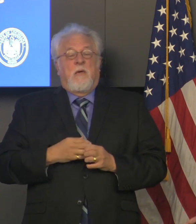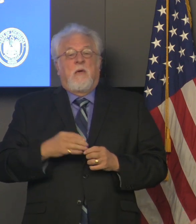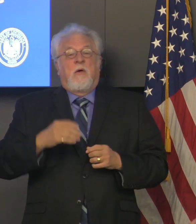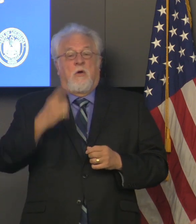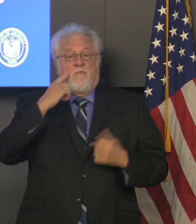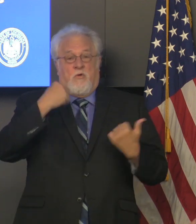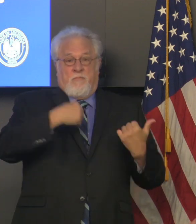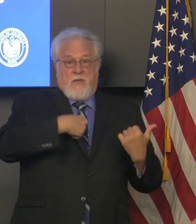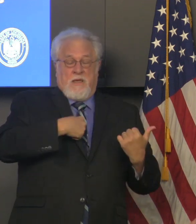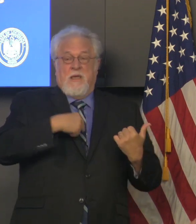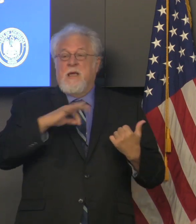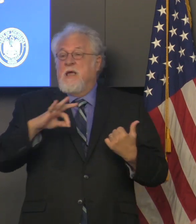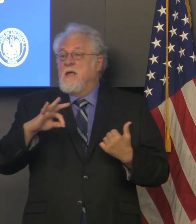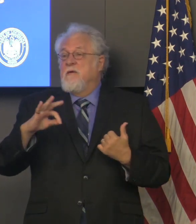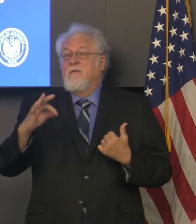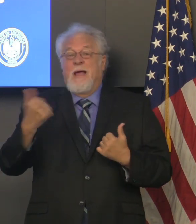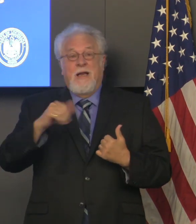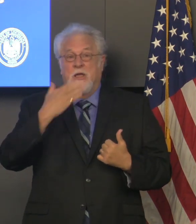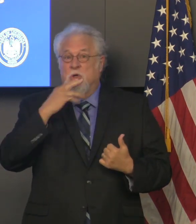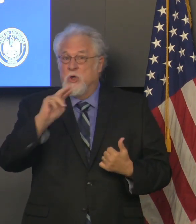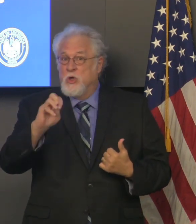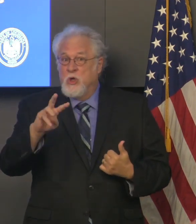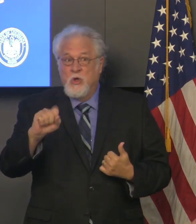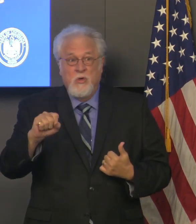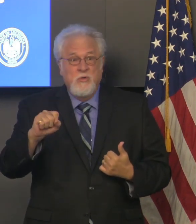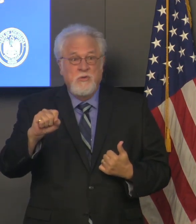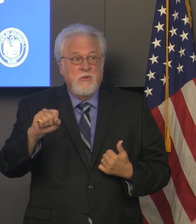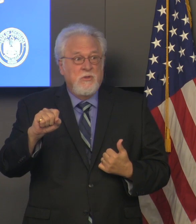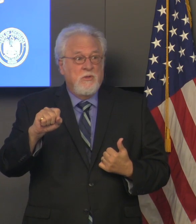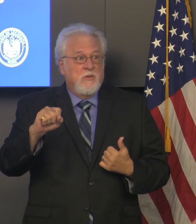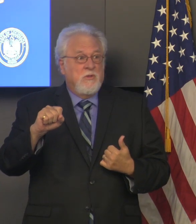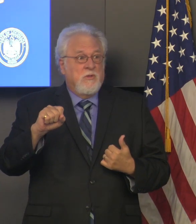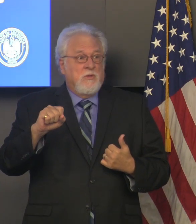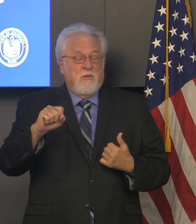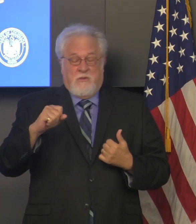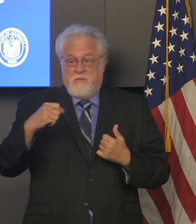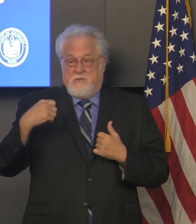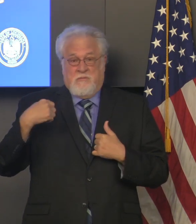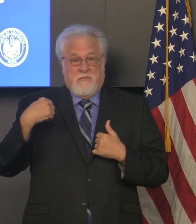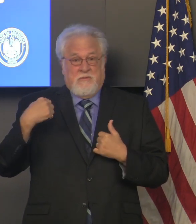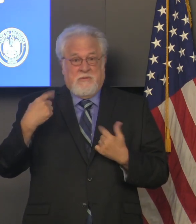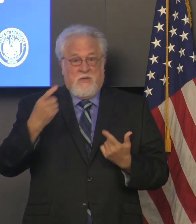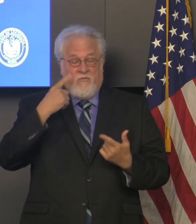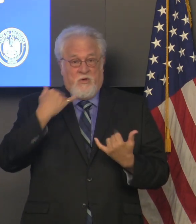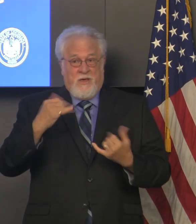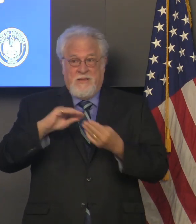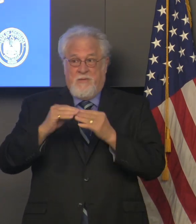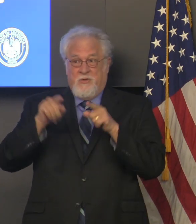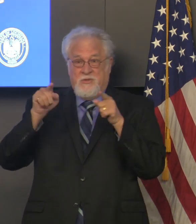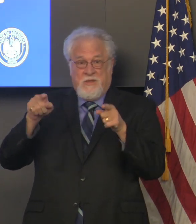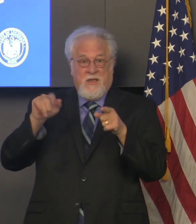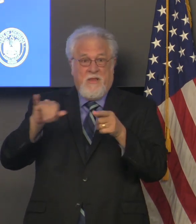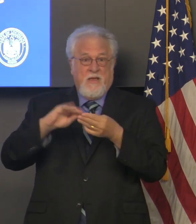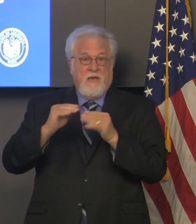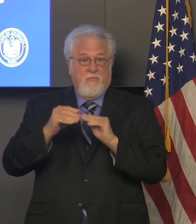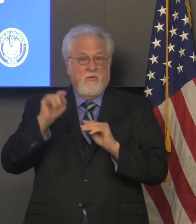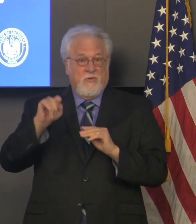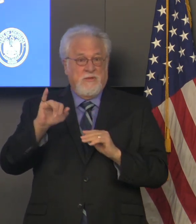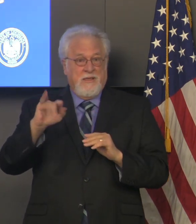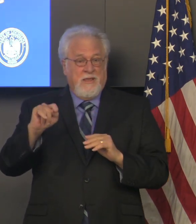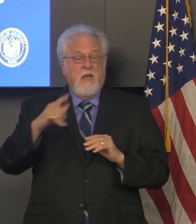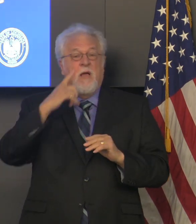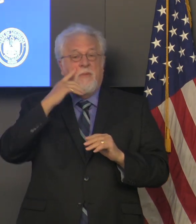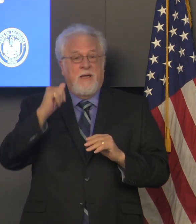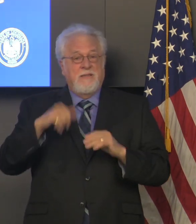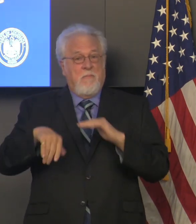For me, if there's any good news over a period of time in today's numbers, that number is it,